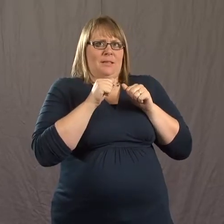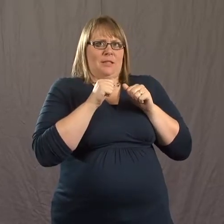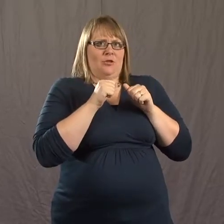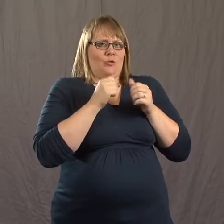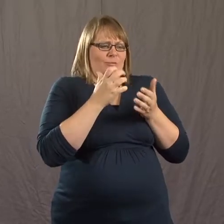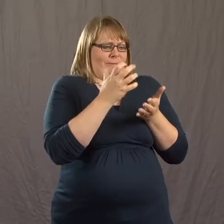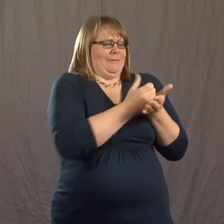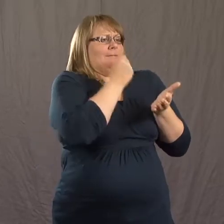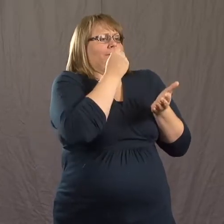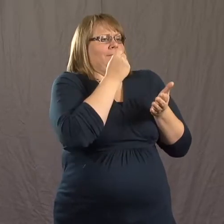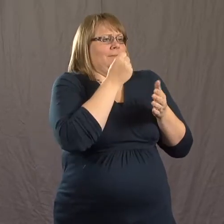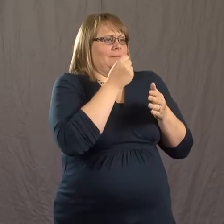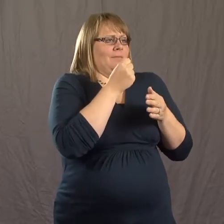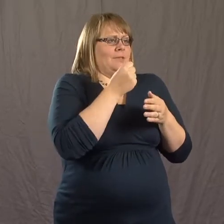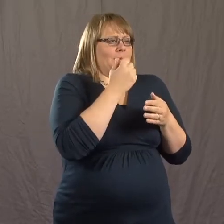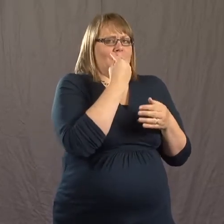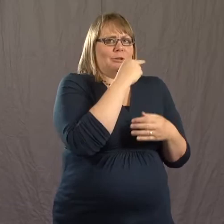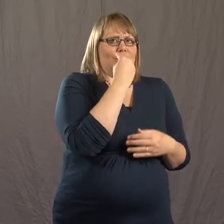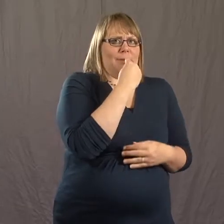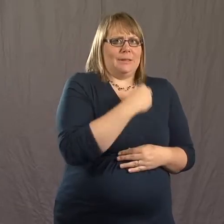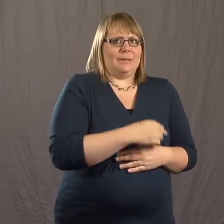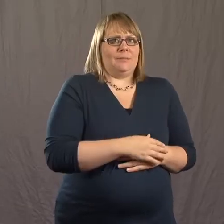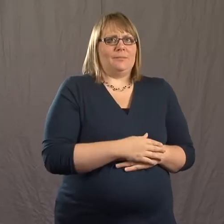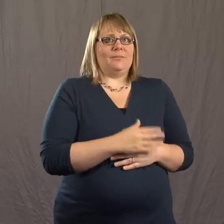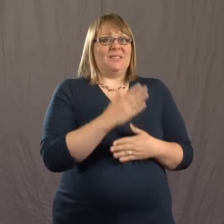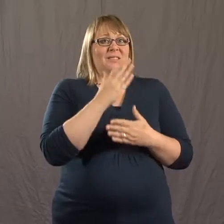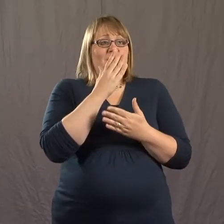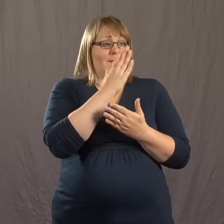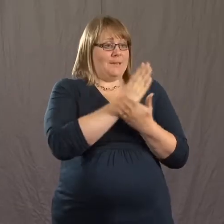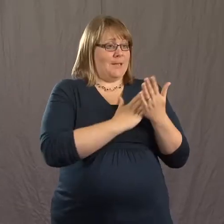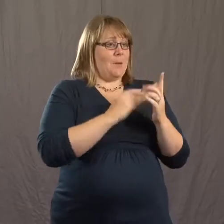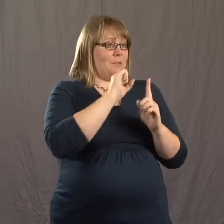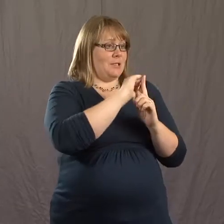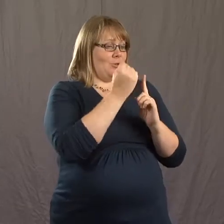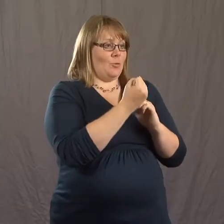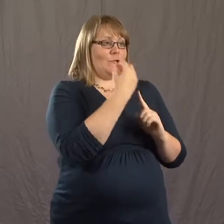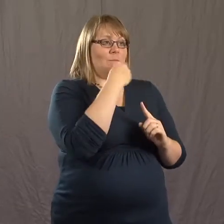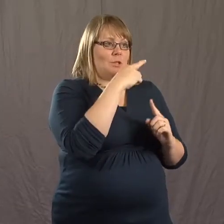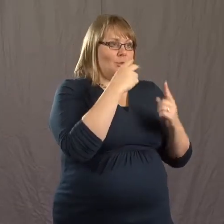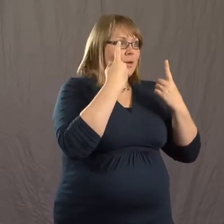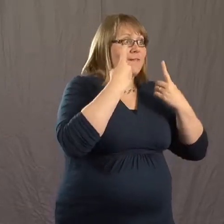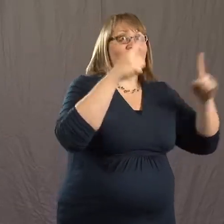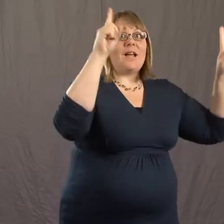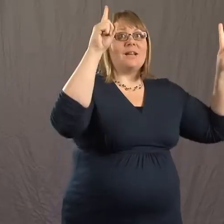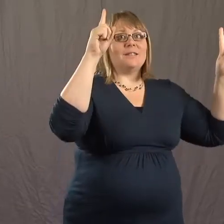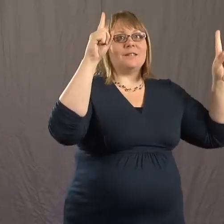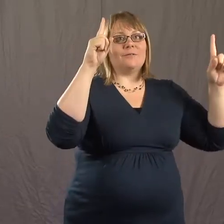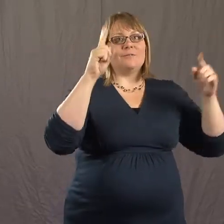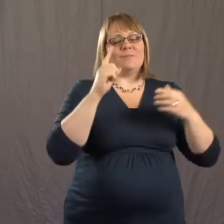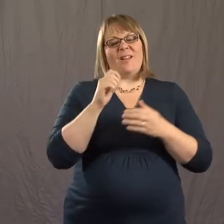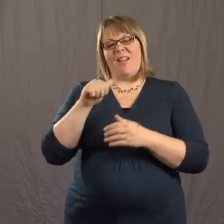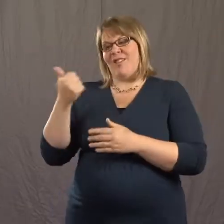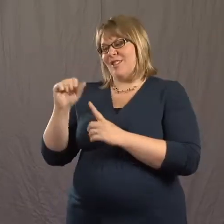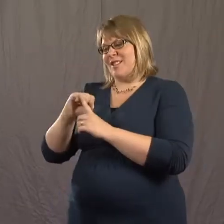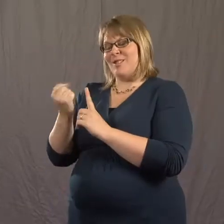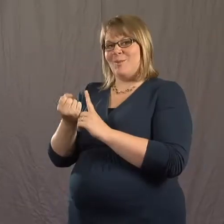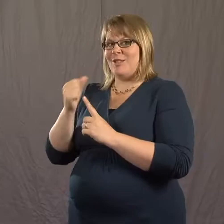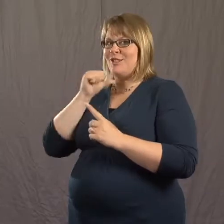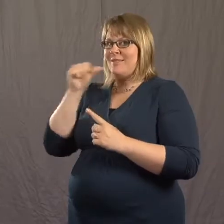Students who have some residual hearing may be able to capitalize on that residual hearing while they're speech reading. Speech reading may be